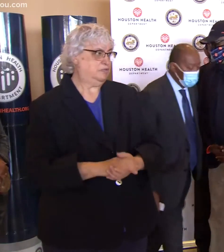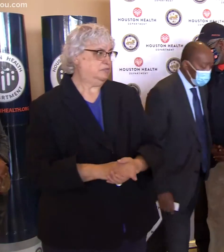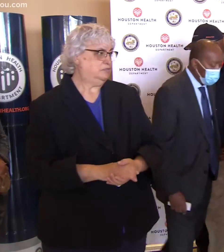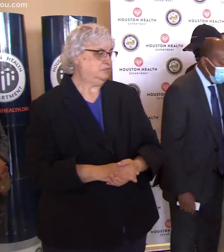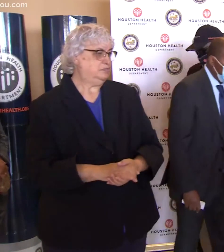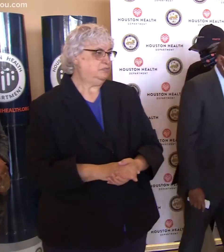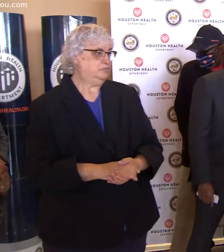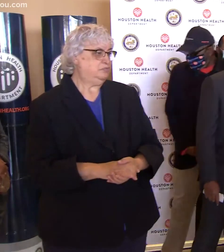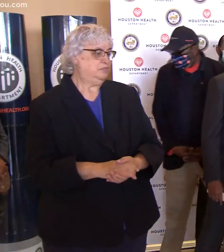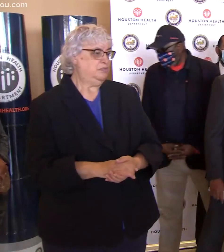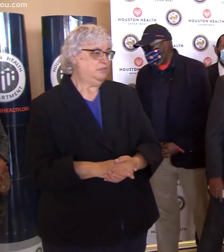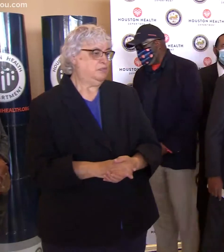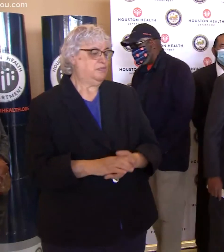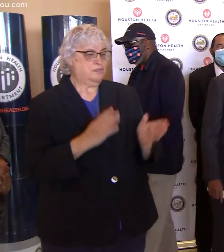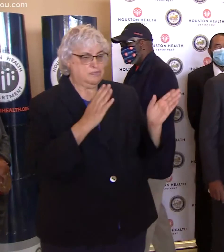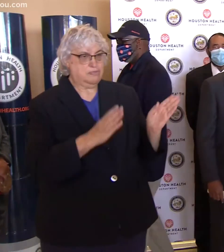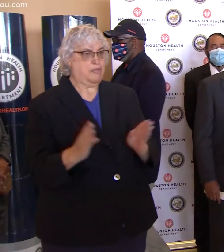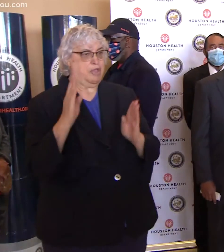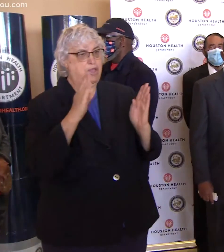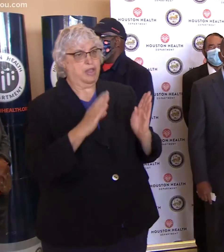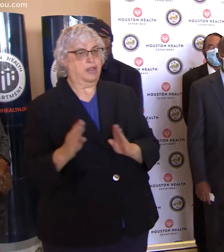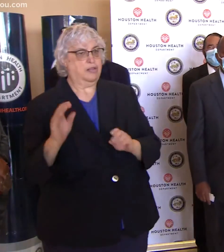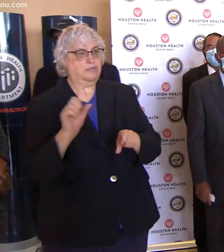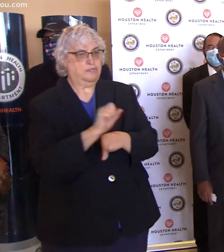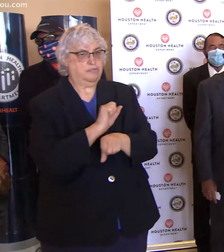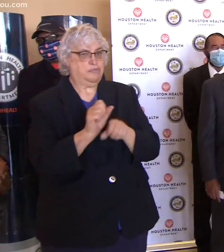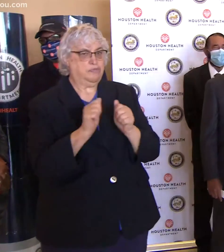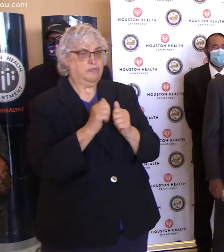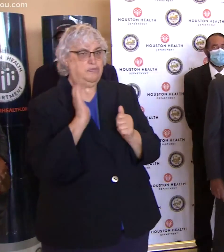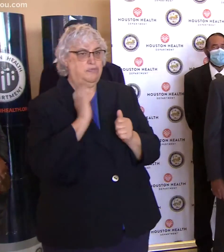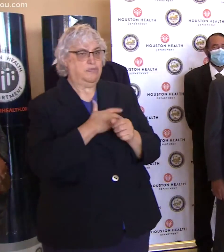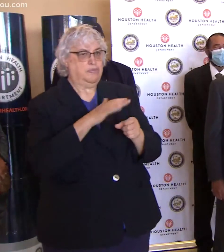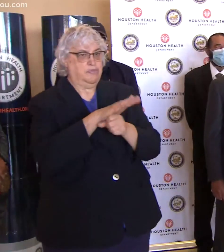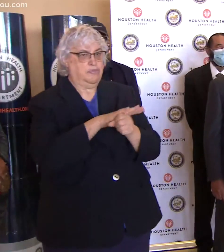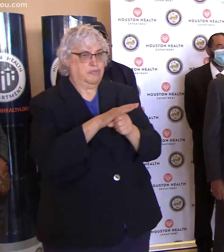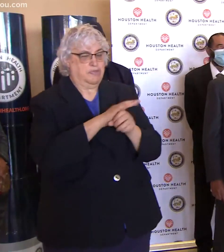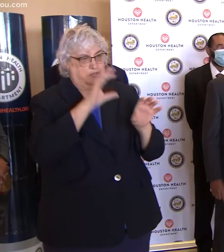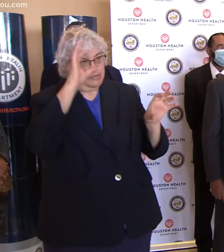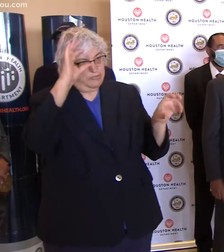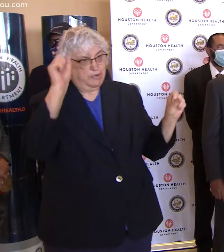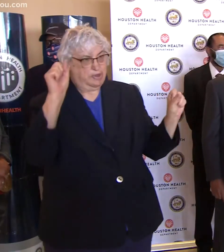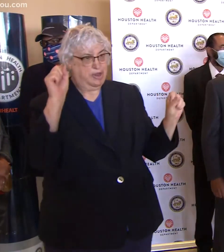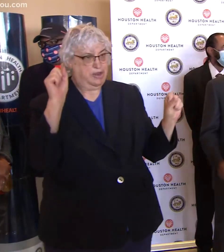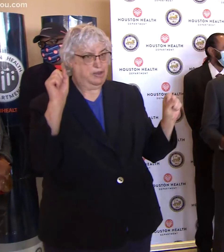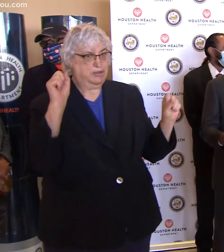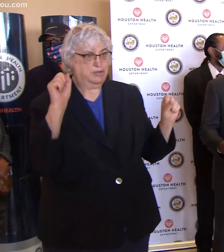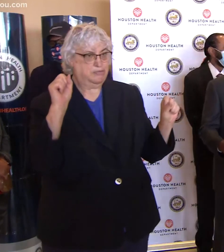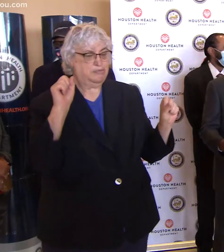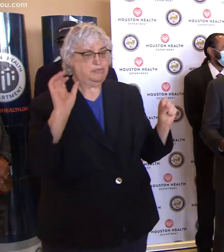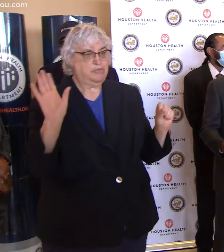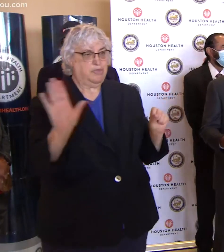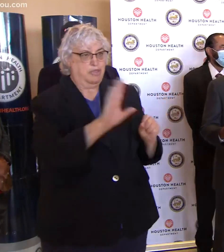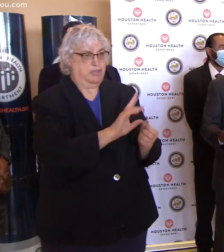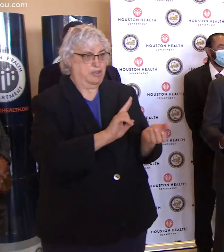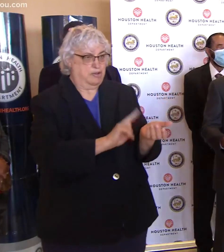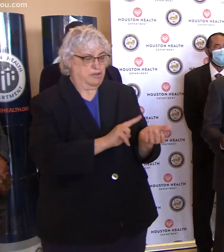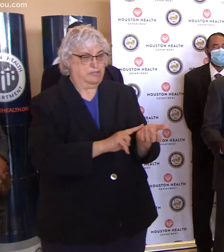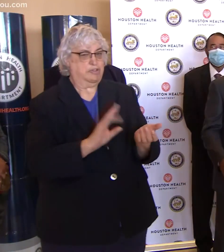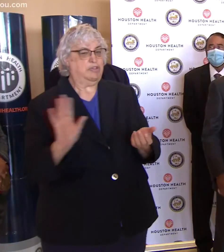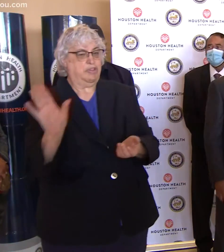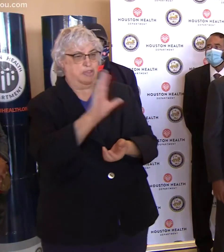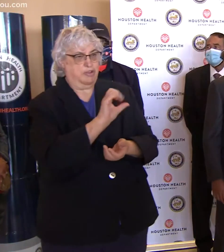And let me just say that so the plan is to work with our area superintendents, with their nurses, their